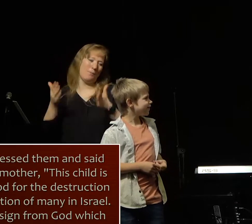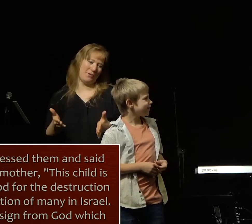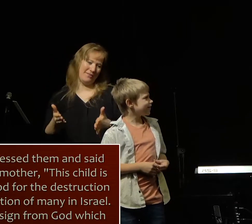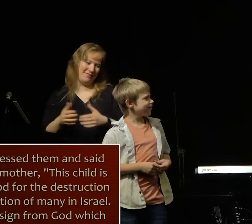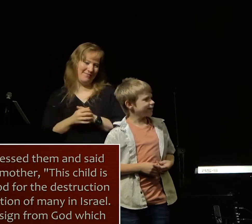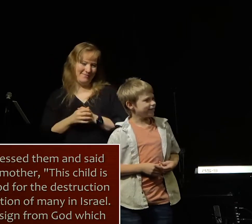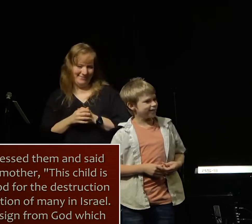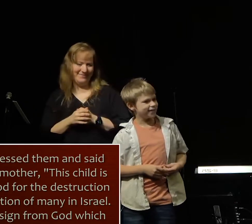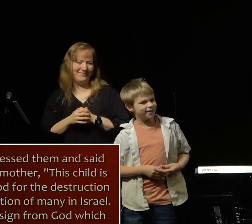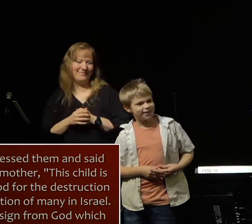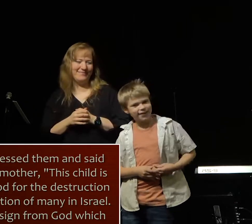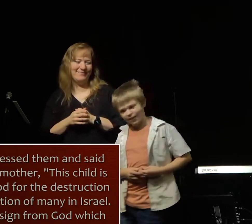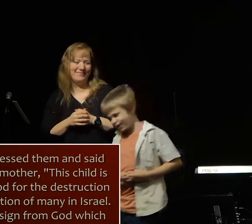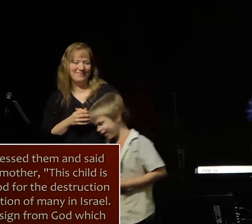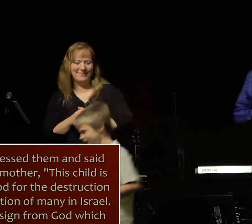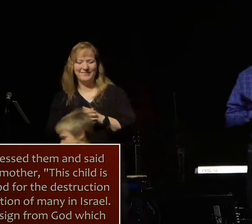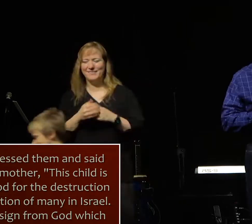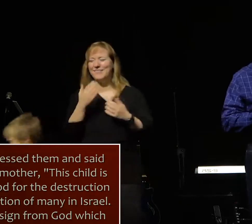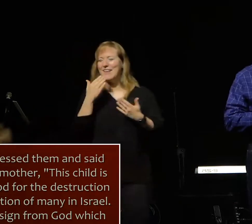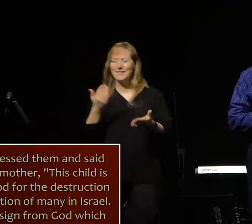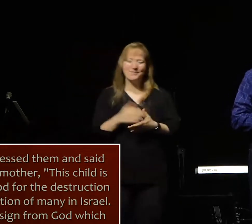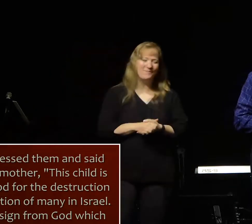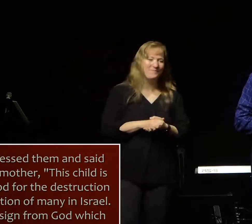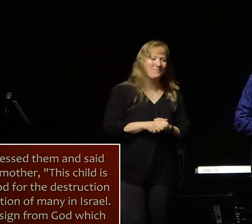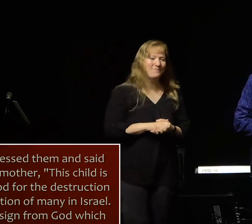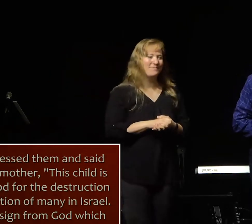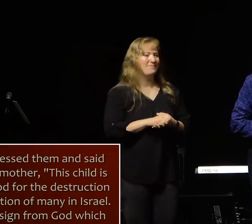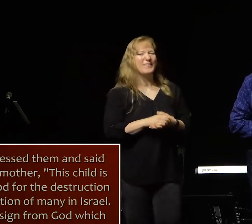assistant so many times. Thank you for that.